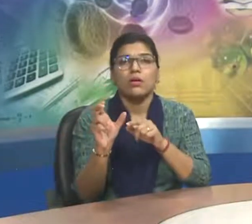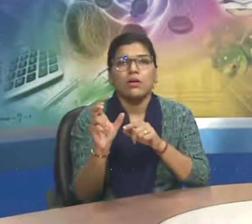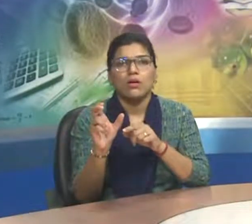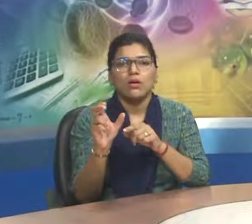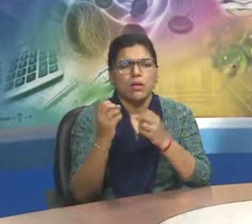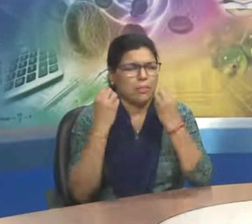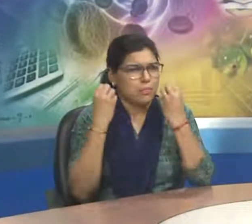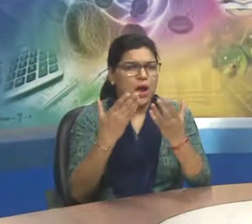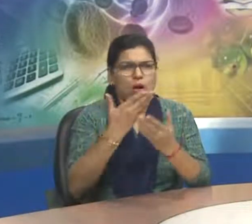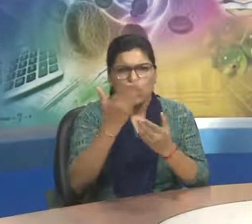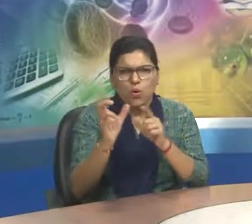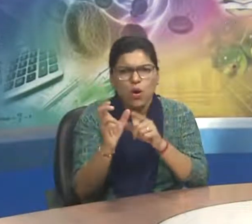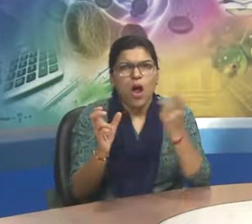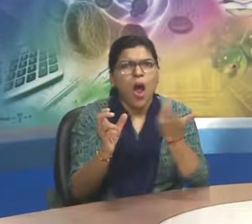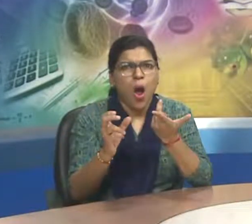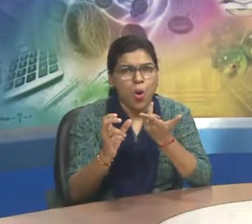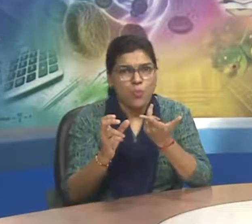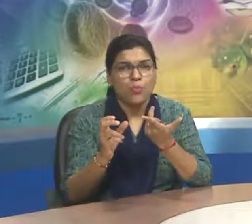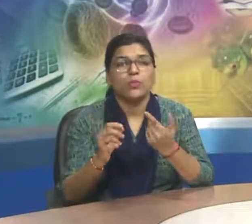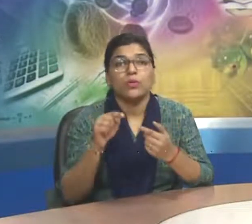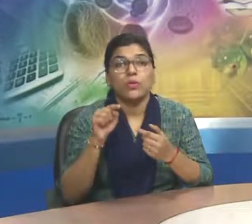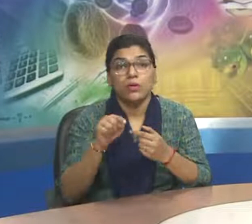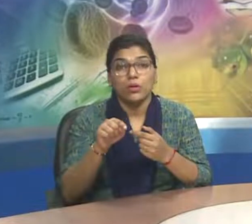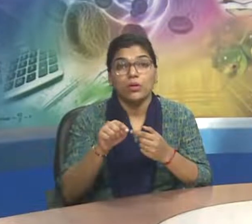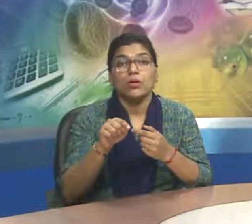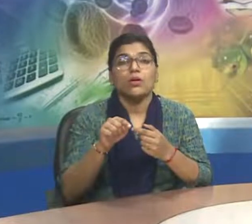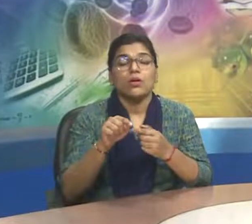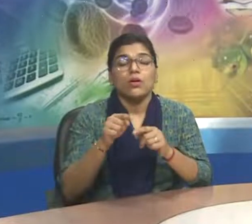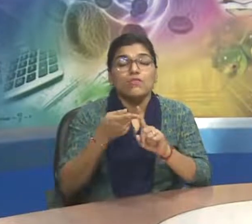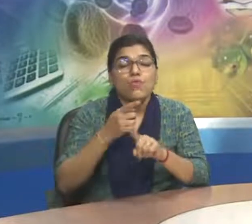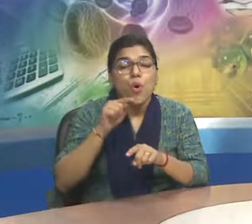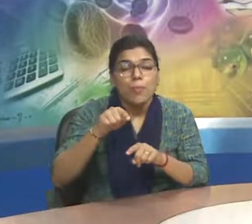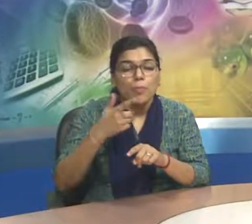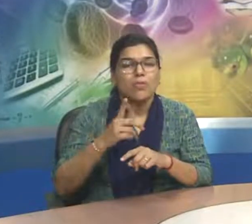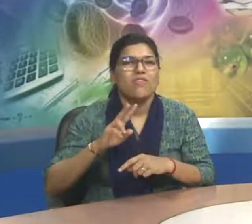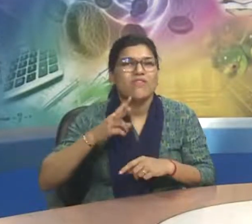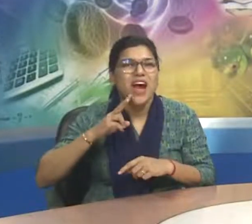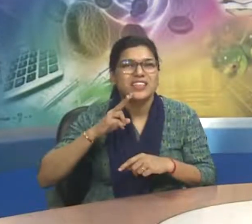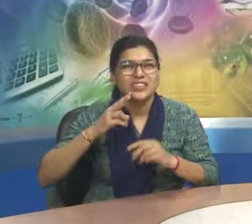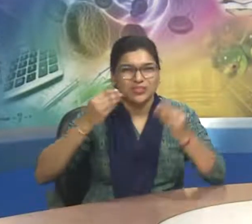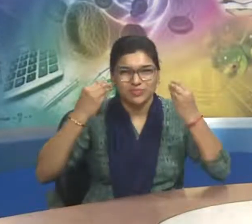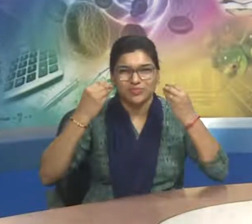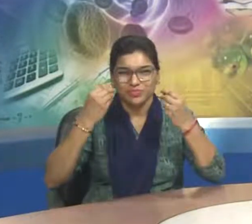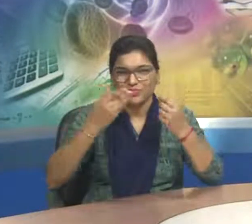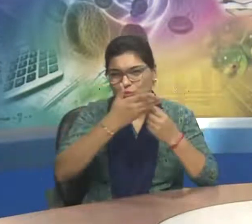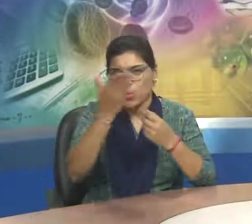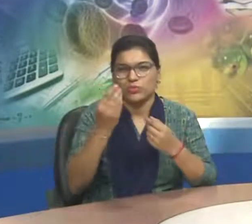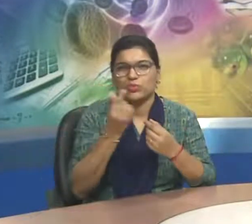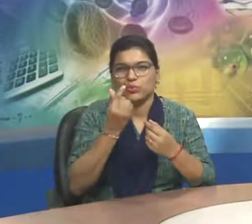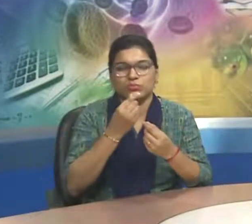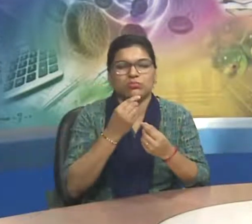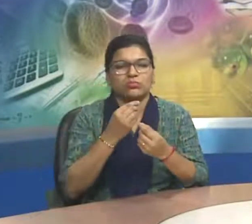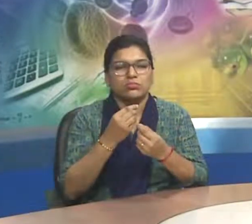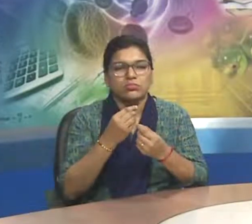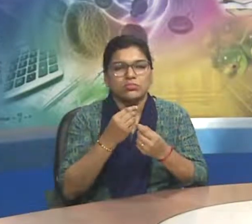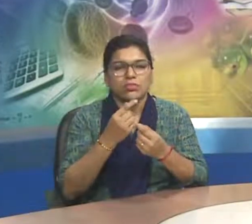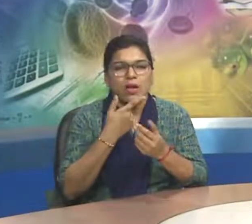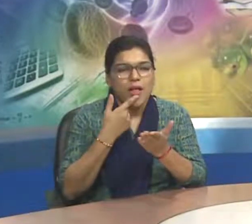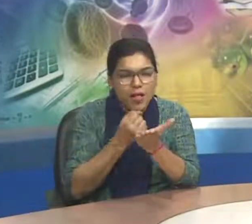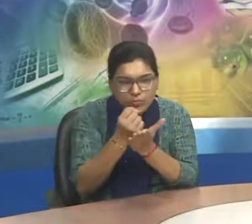And coal, as you all know, that coal also has been formed